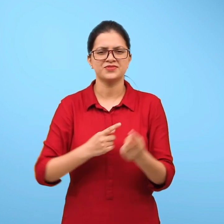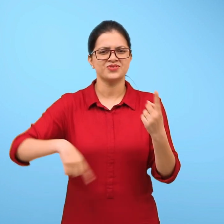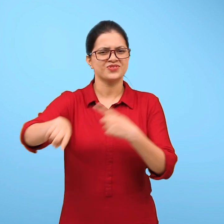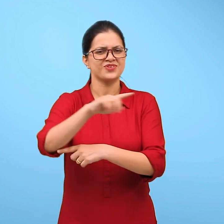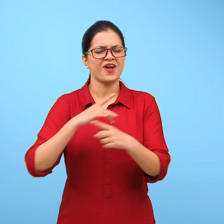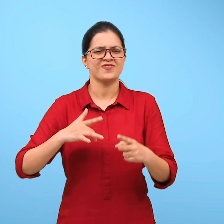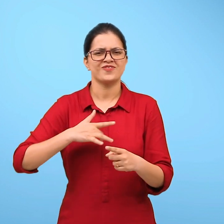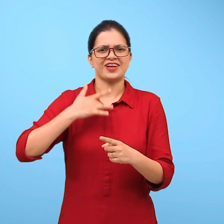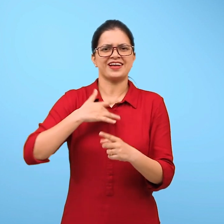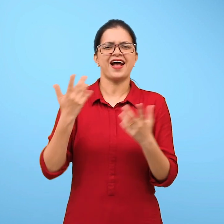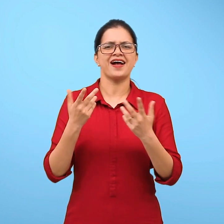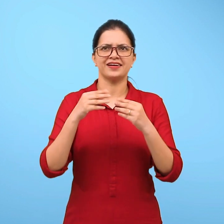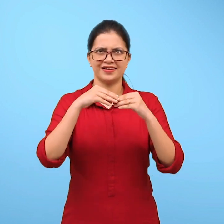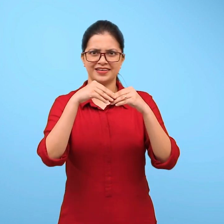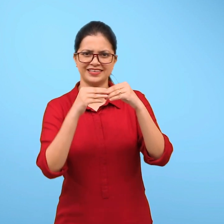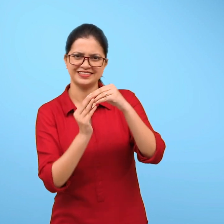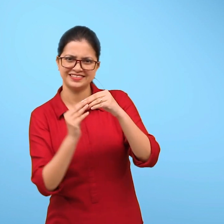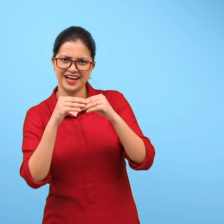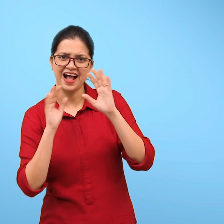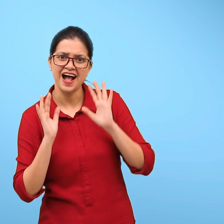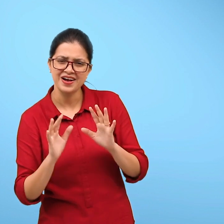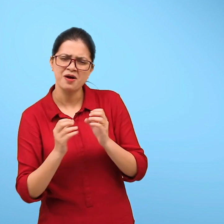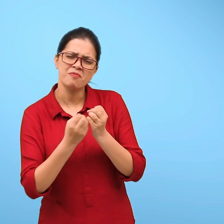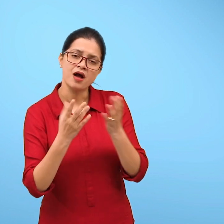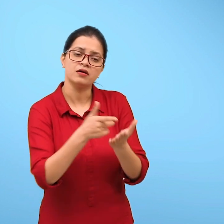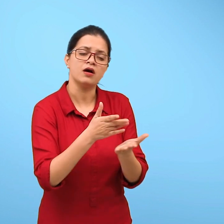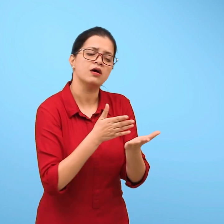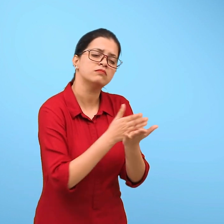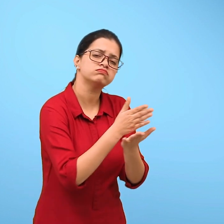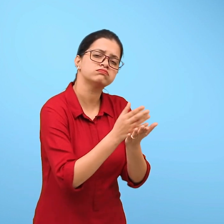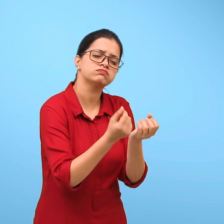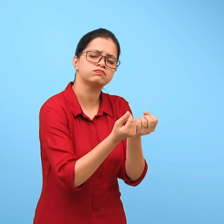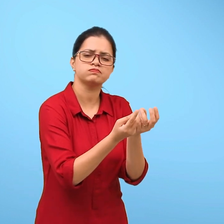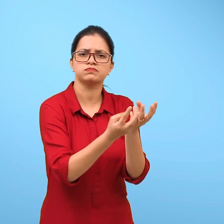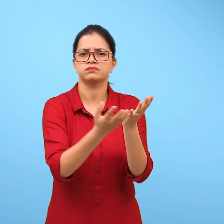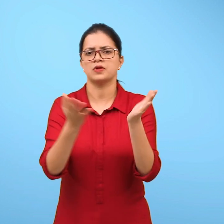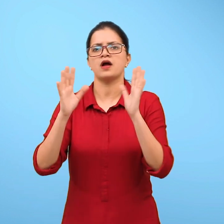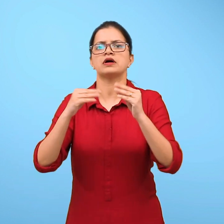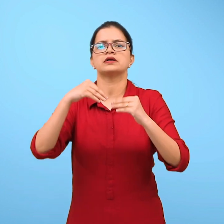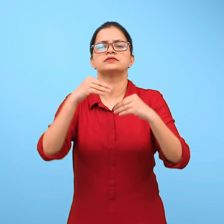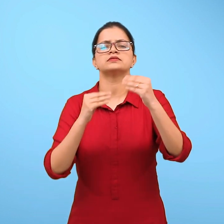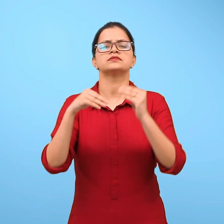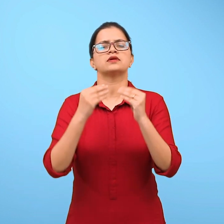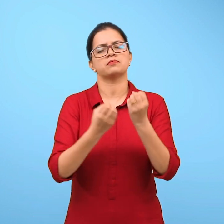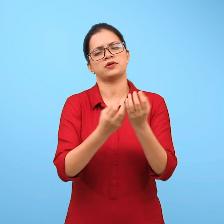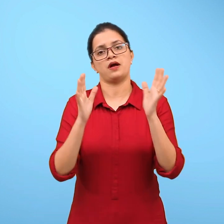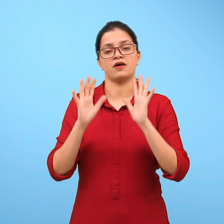We have learnt about the bones in our body and about joints that help us move in different ways.